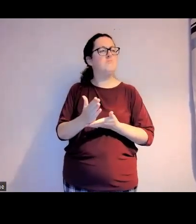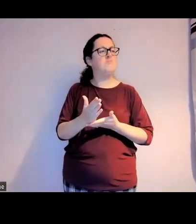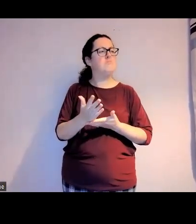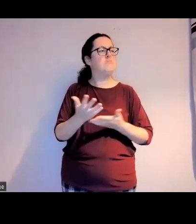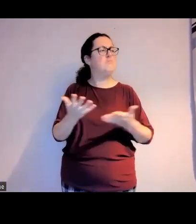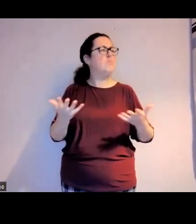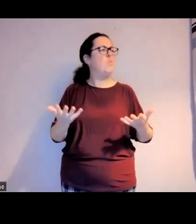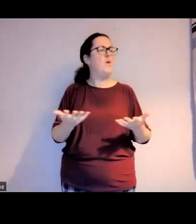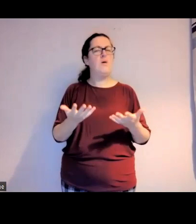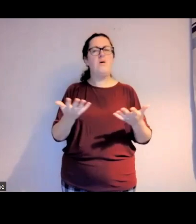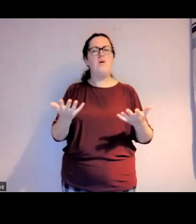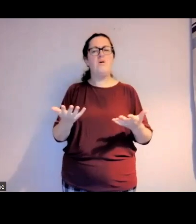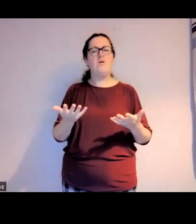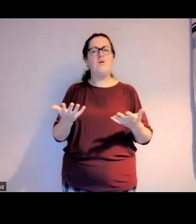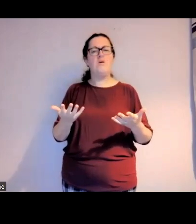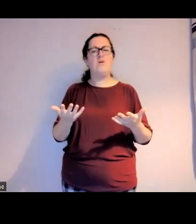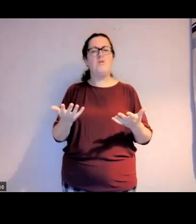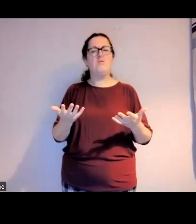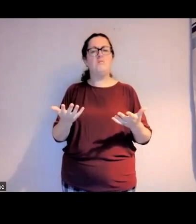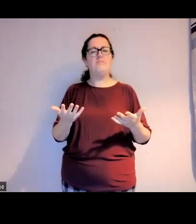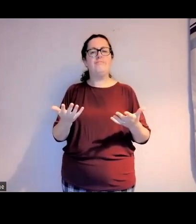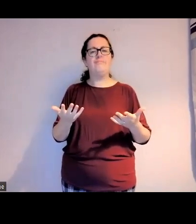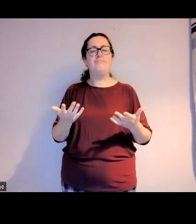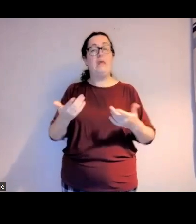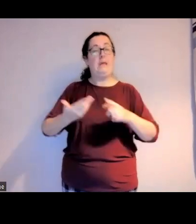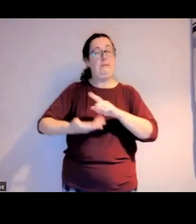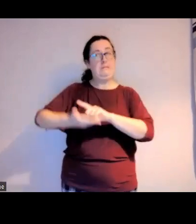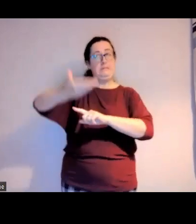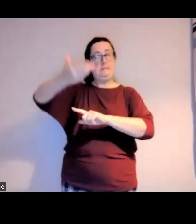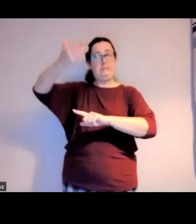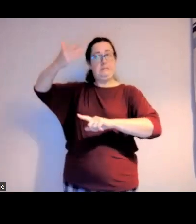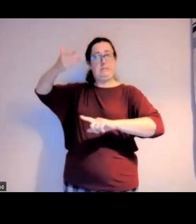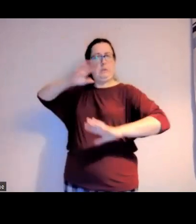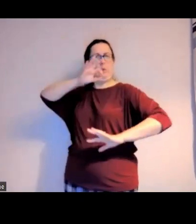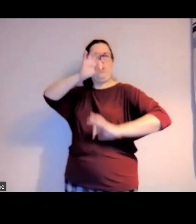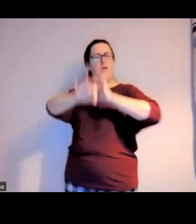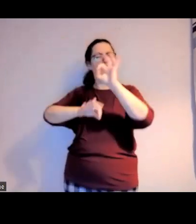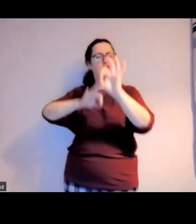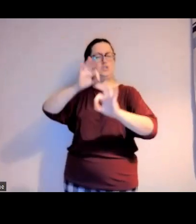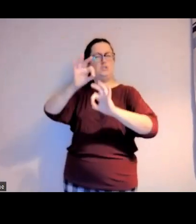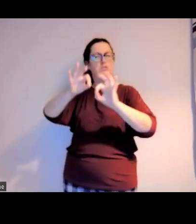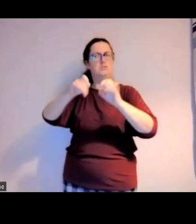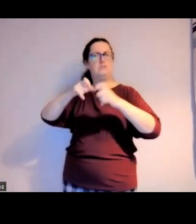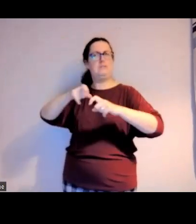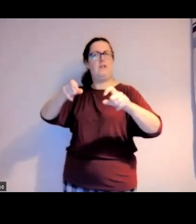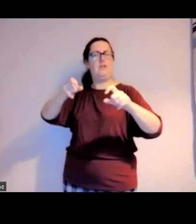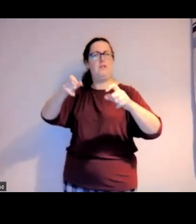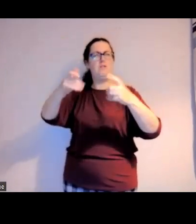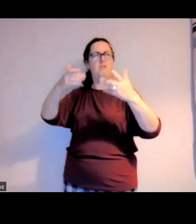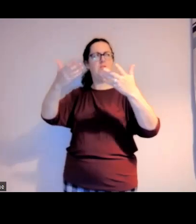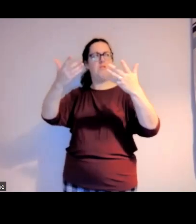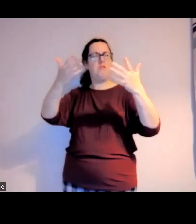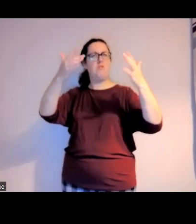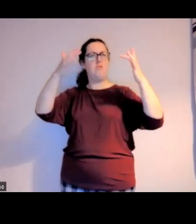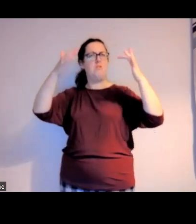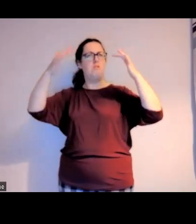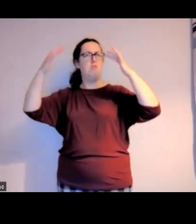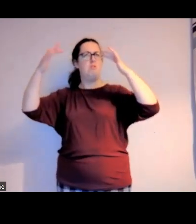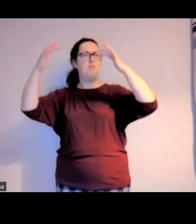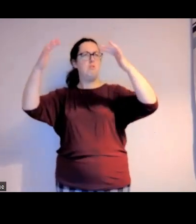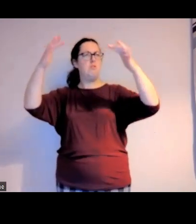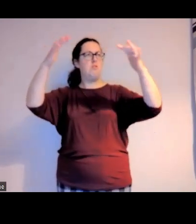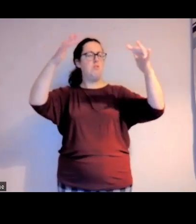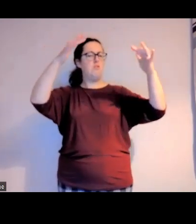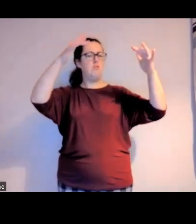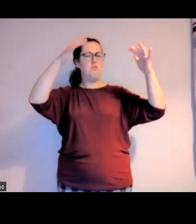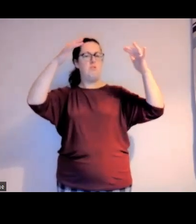so? The questions we asked years ago still hang in the air. What's the purpose of